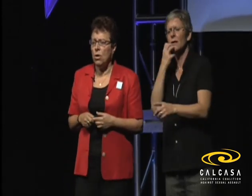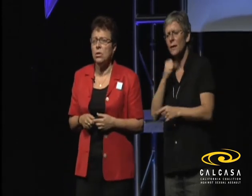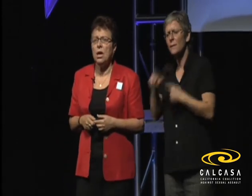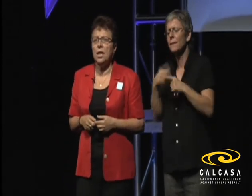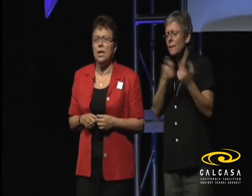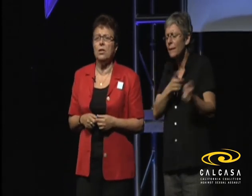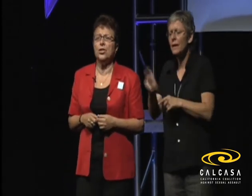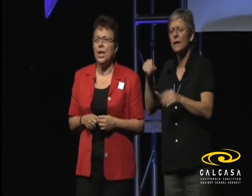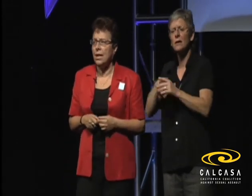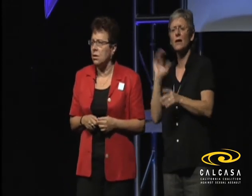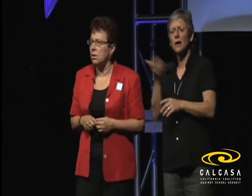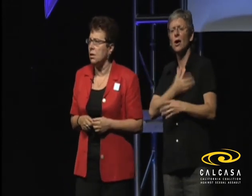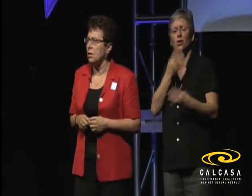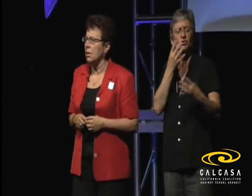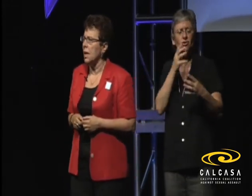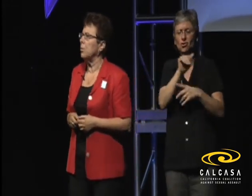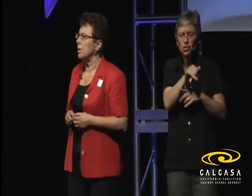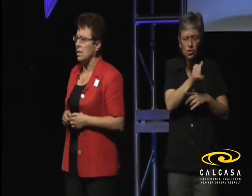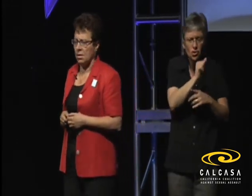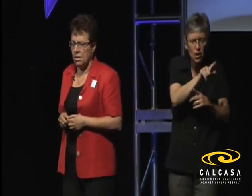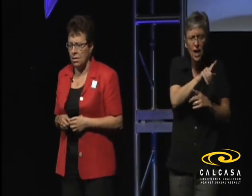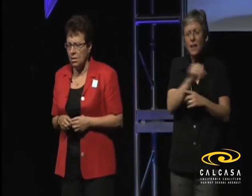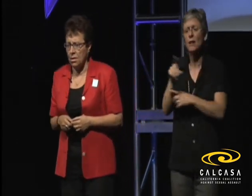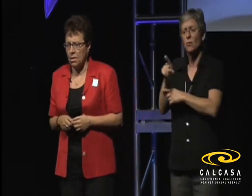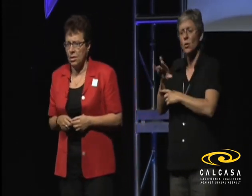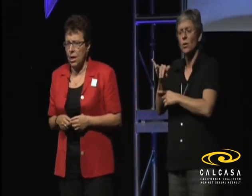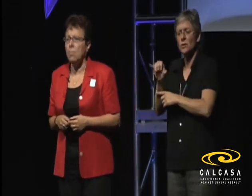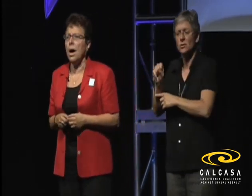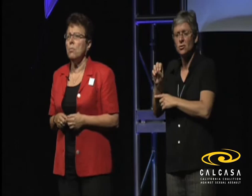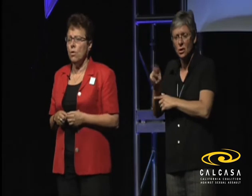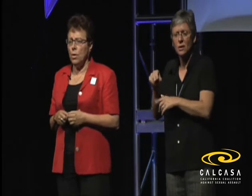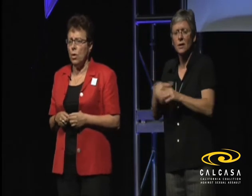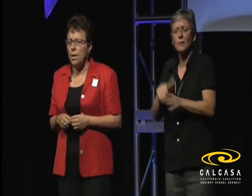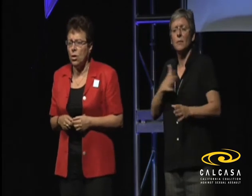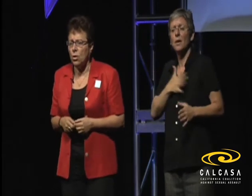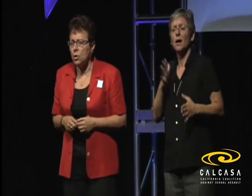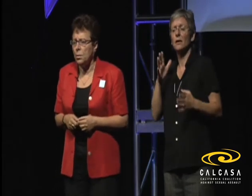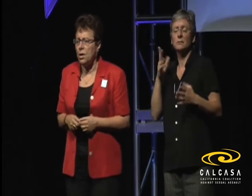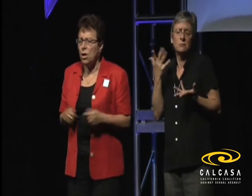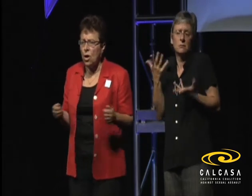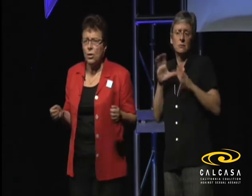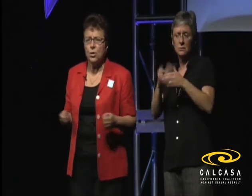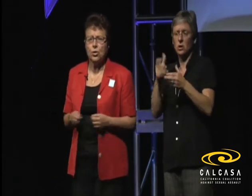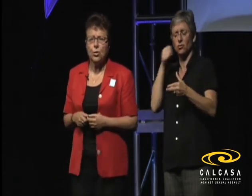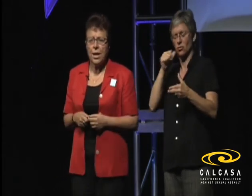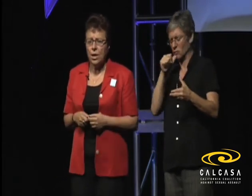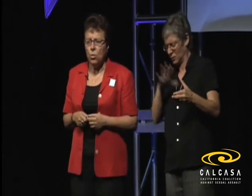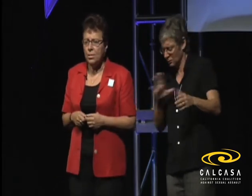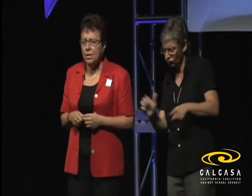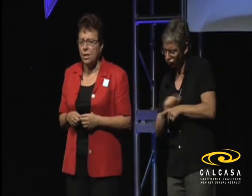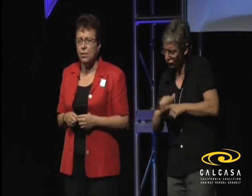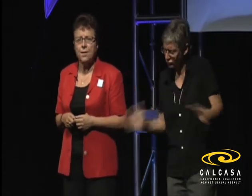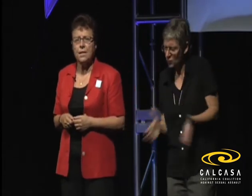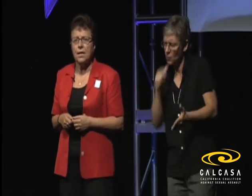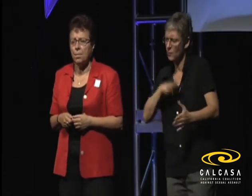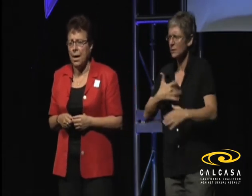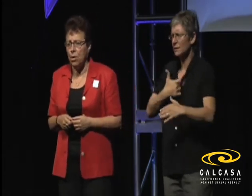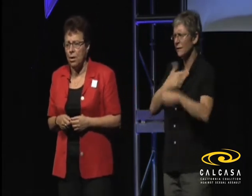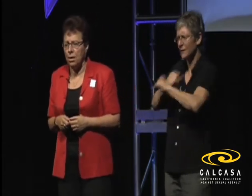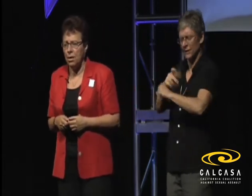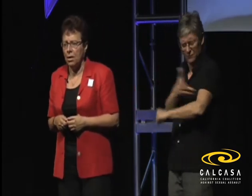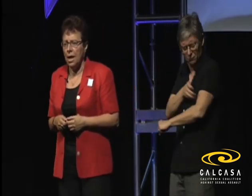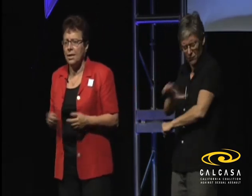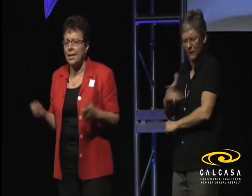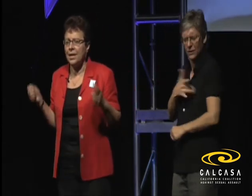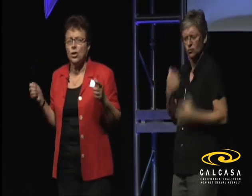about what goes on in our jails and prisons. In my movement, women and girls would be encouraged to train in women's self-defense and